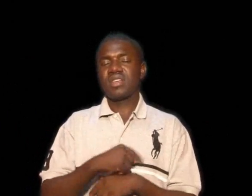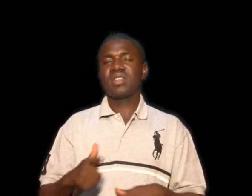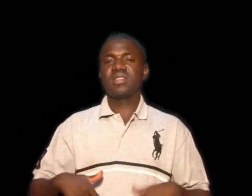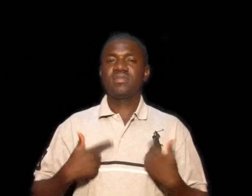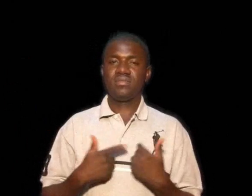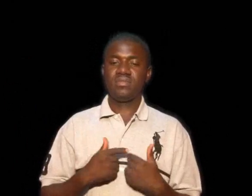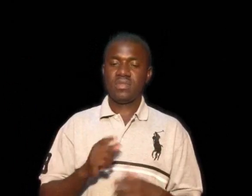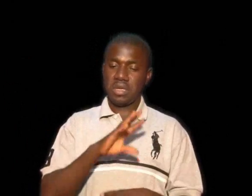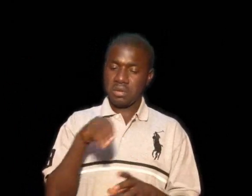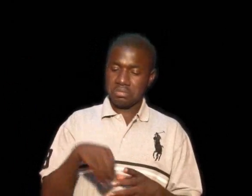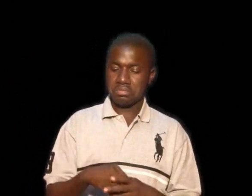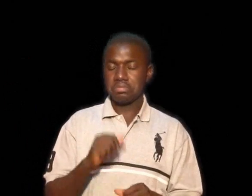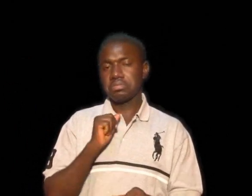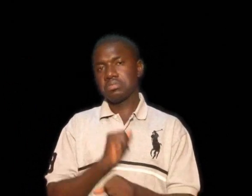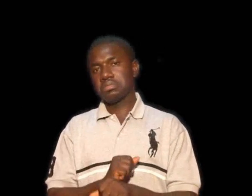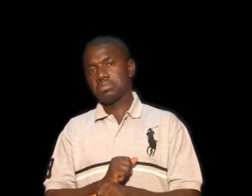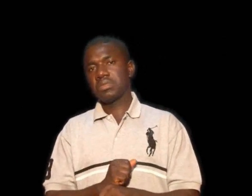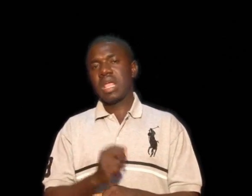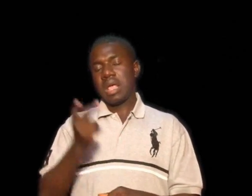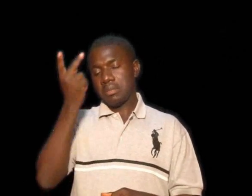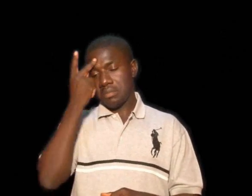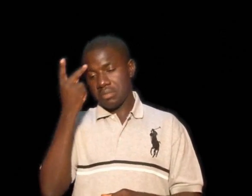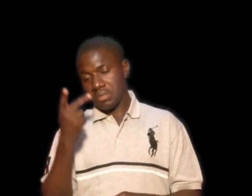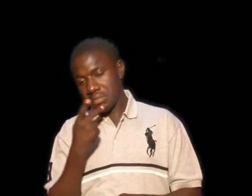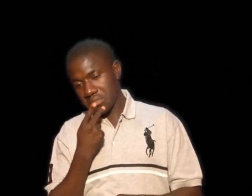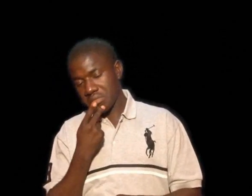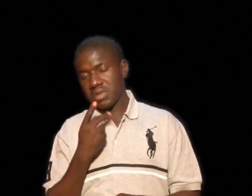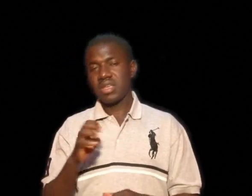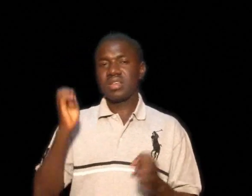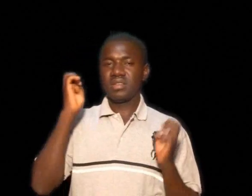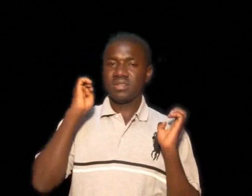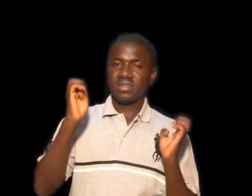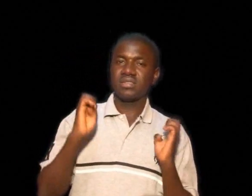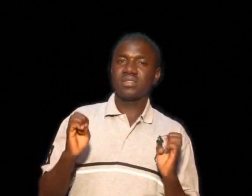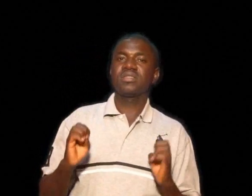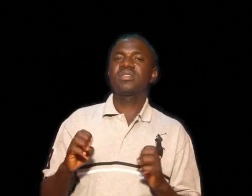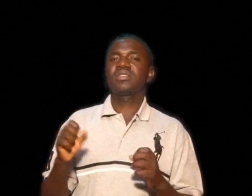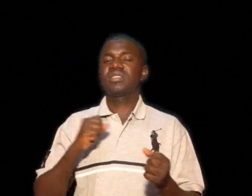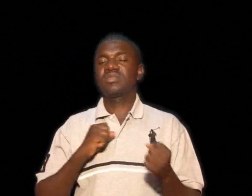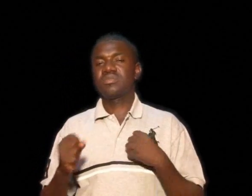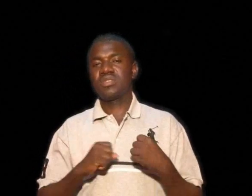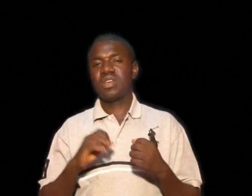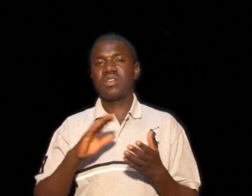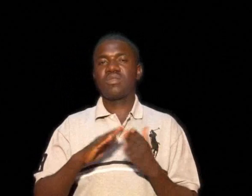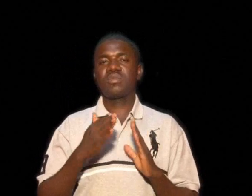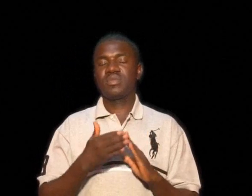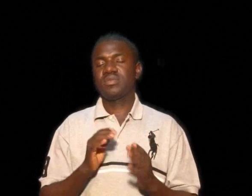in brackets, including work, parenting, education, sports and community involvement.